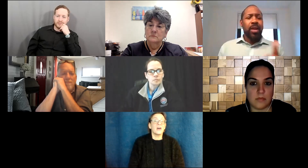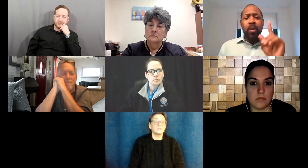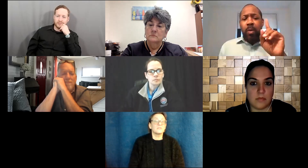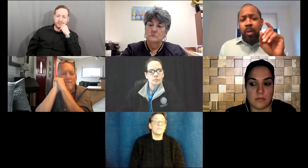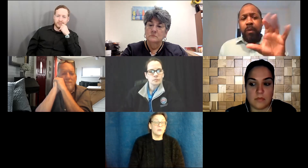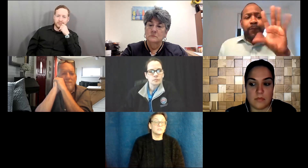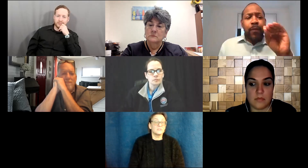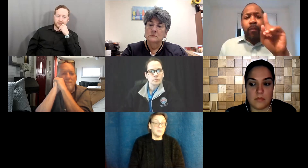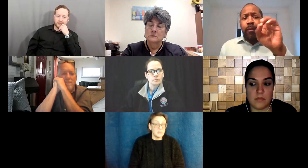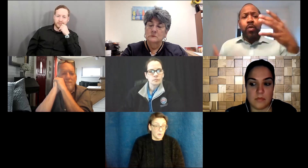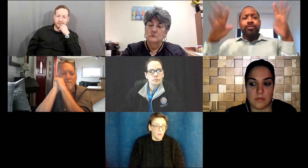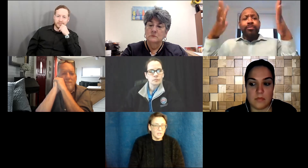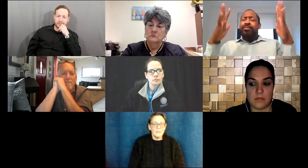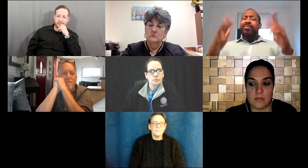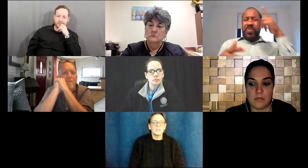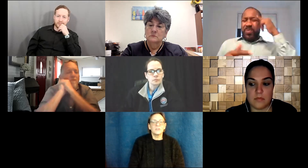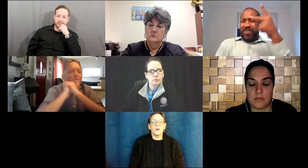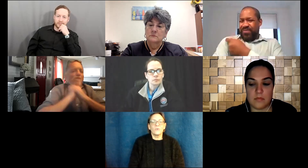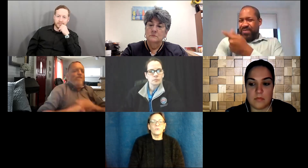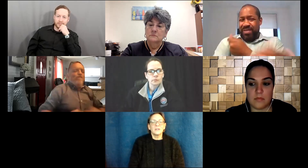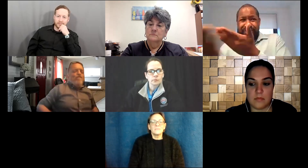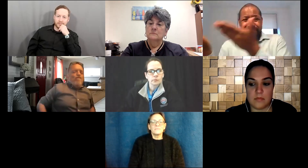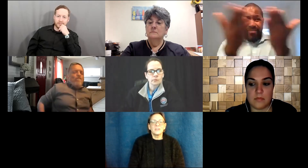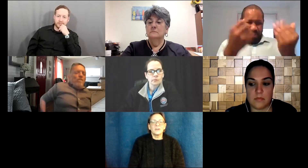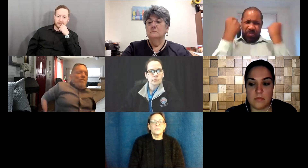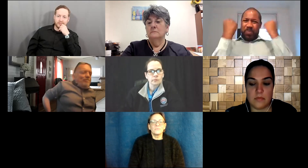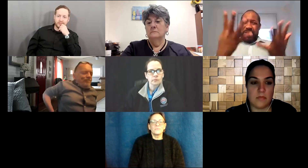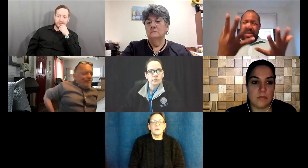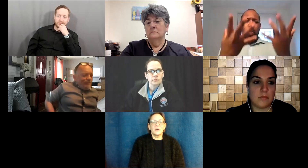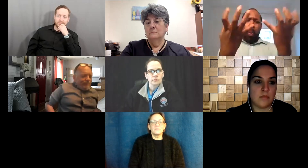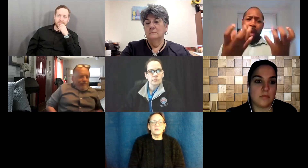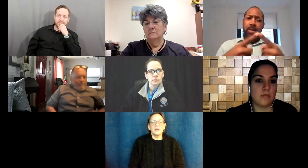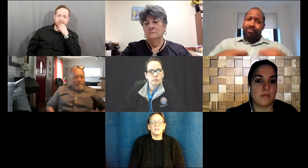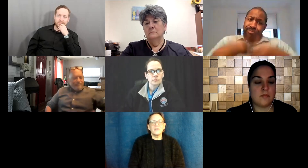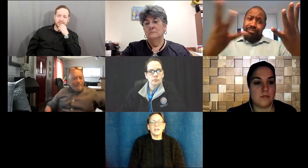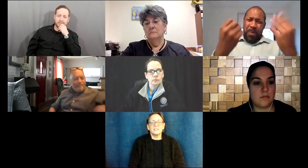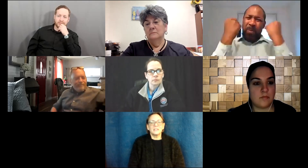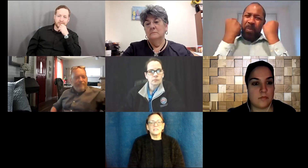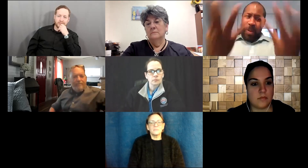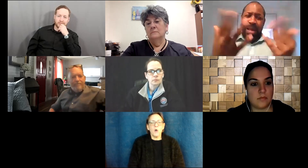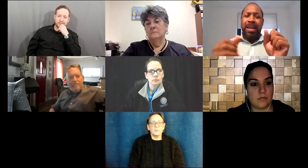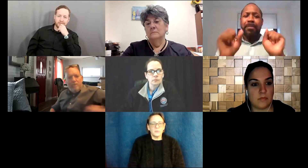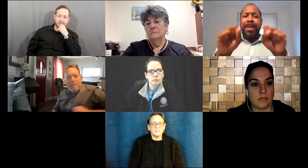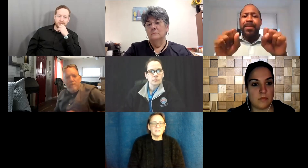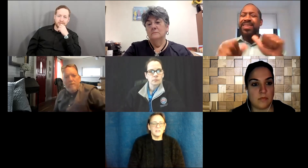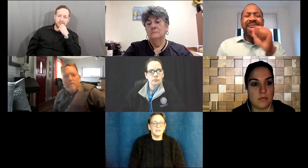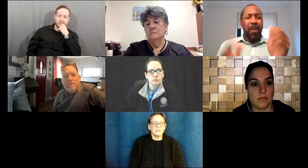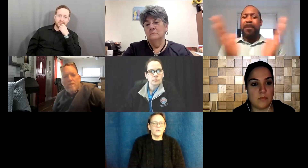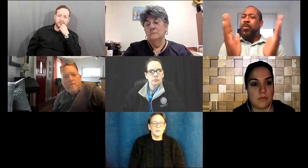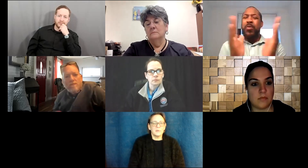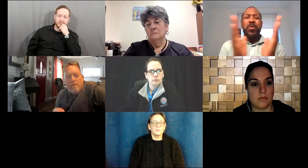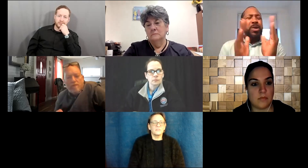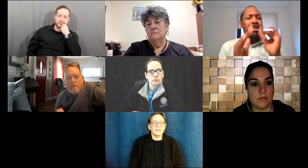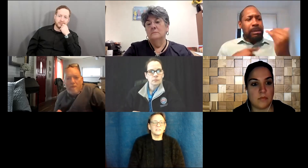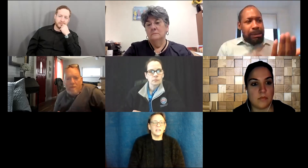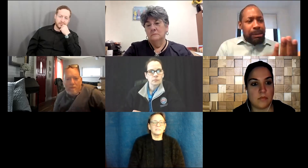have thousands of people. So, you know, they don't want to bring the vaccine to smaller places. They, you know, want to